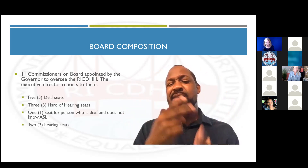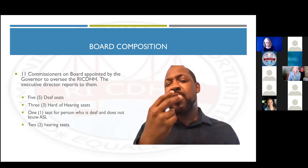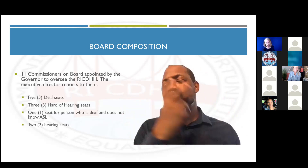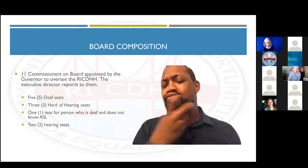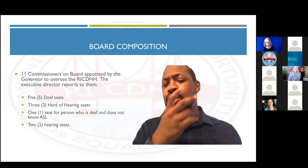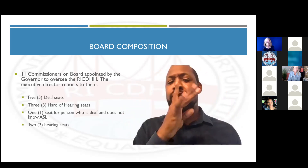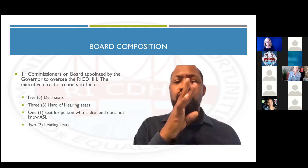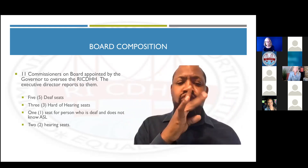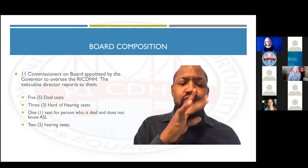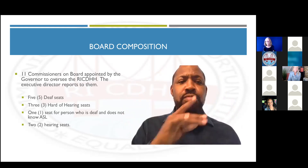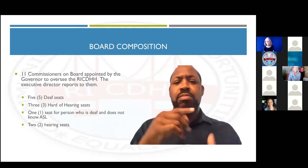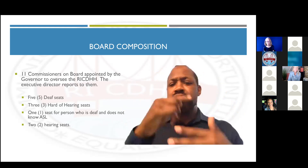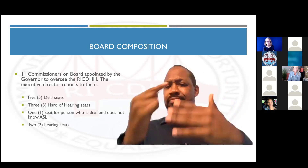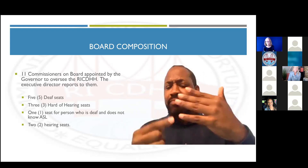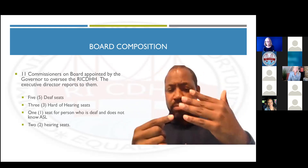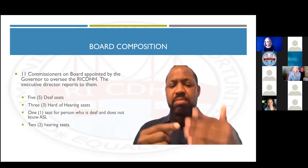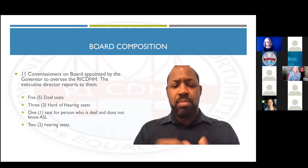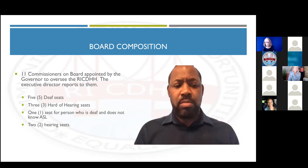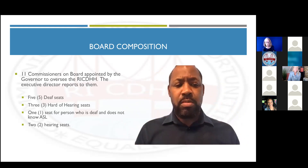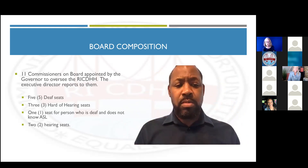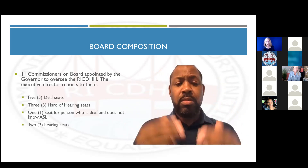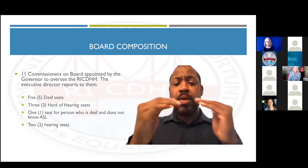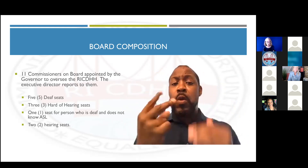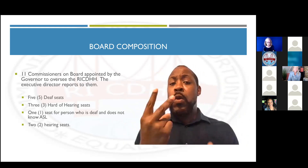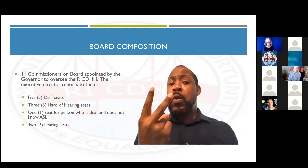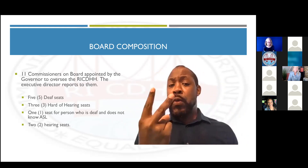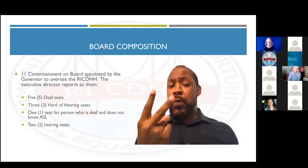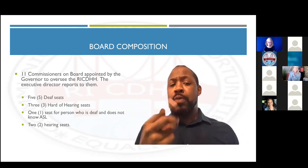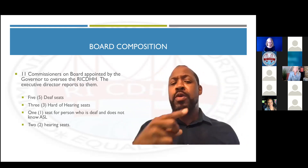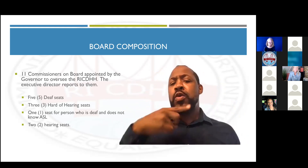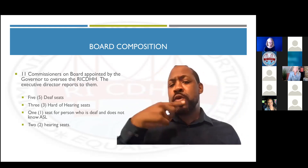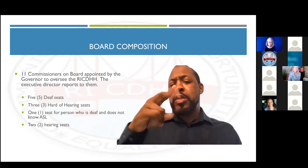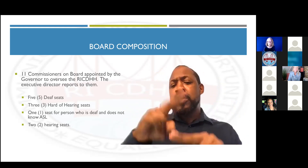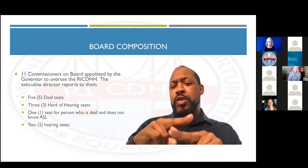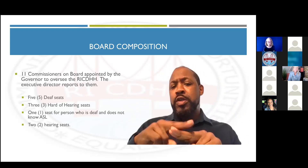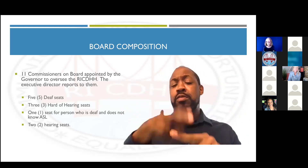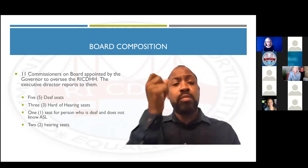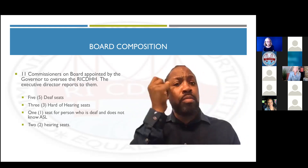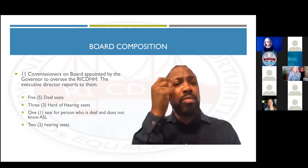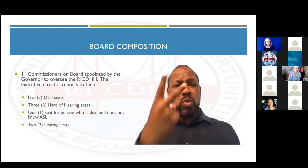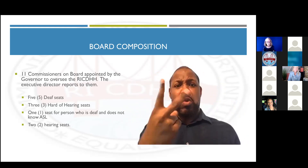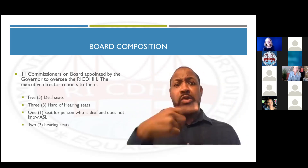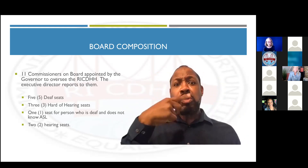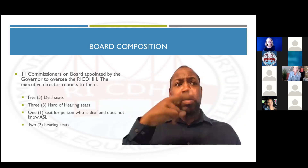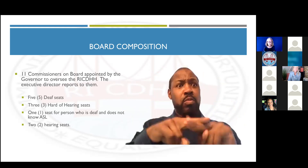language. Again, they may be lip readers, they generally speak for themselves. Then we have 1 hearing